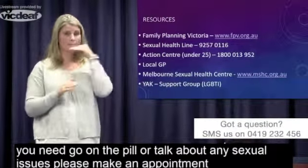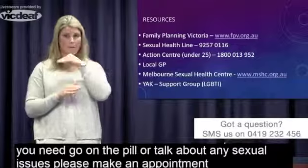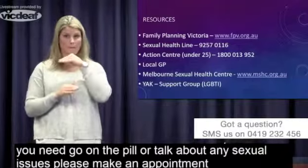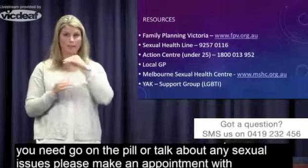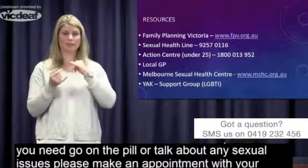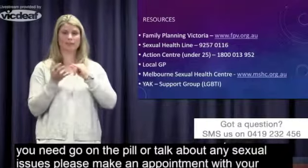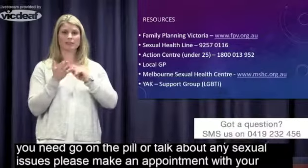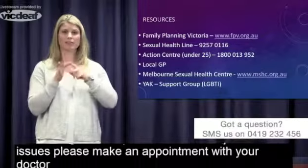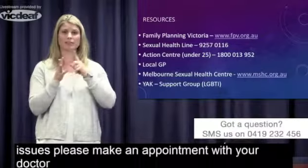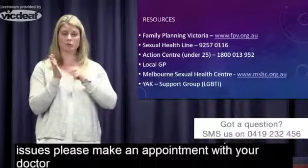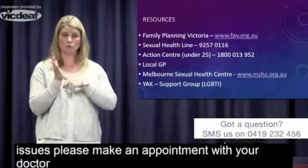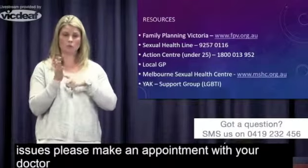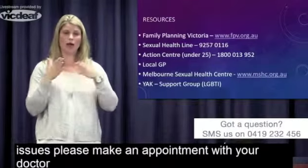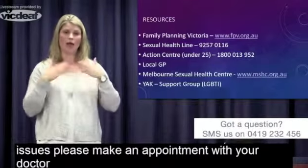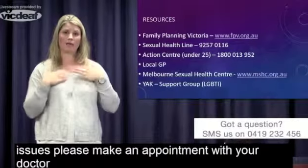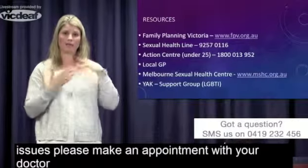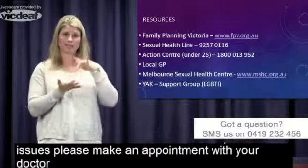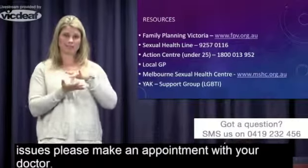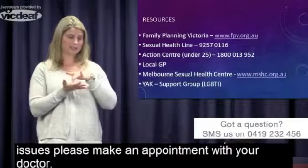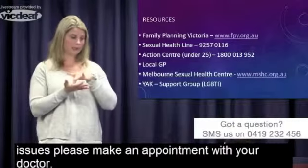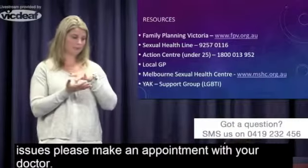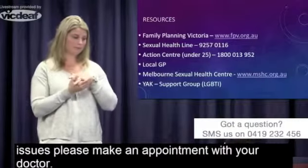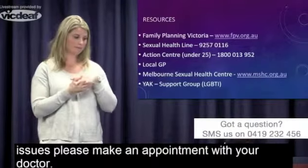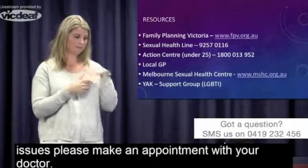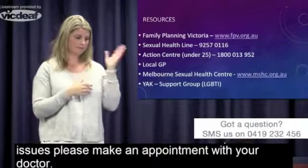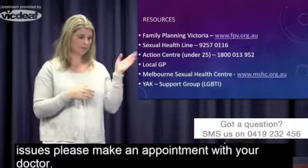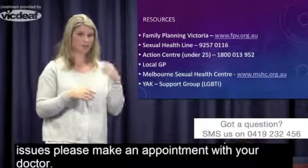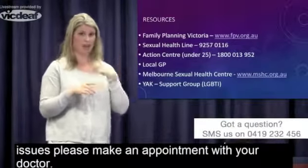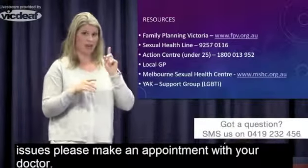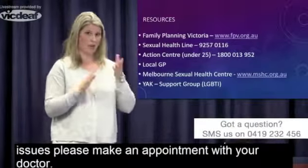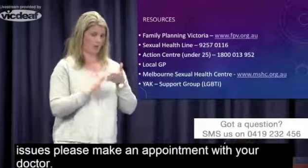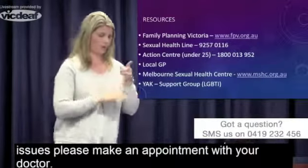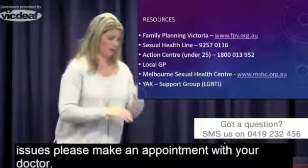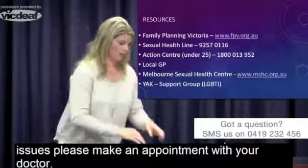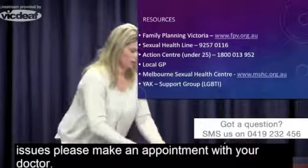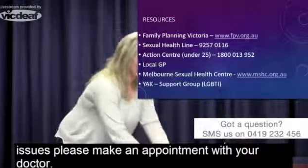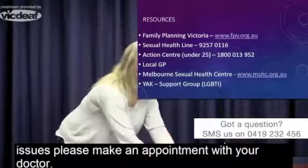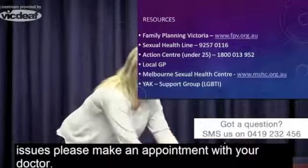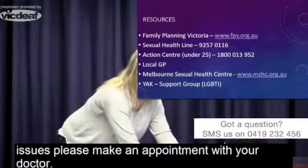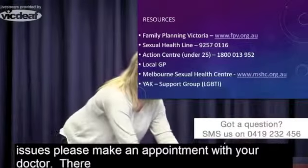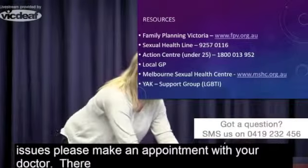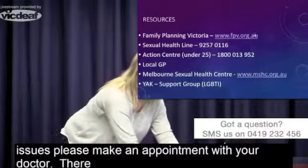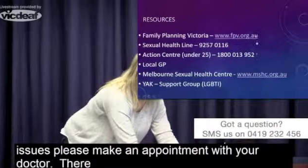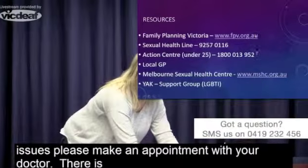There's another website, Melbourne Sexual Health Centre. I'll show that to you now.